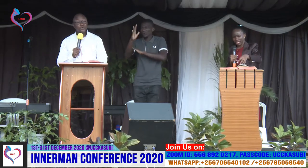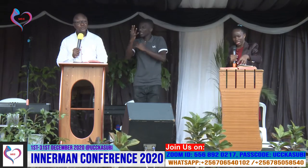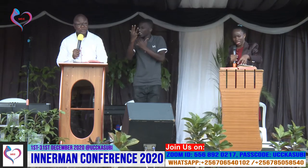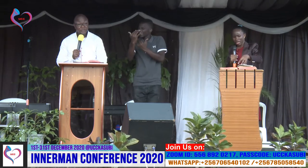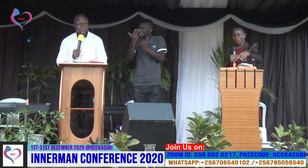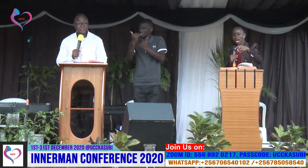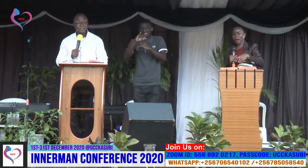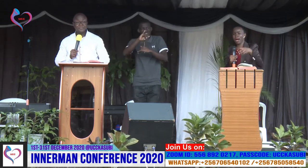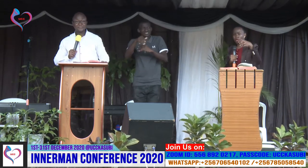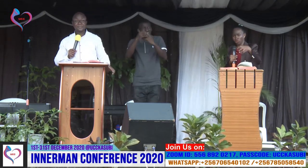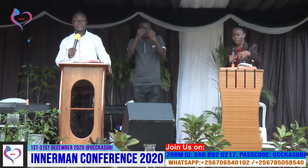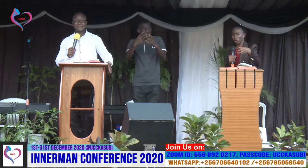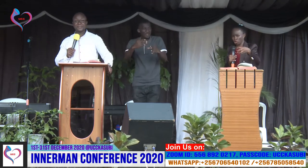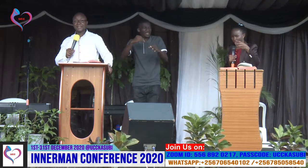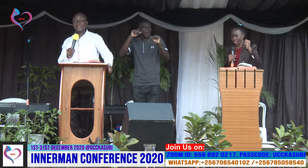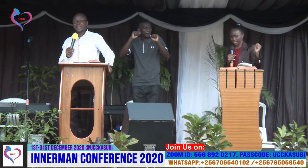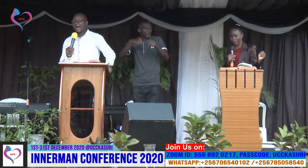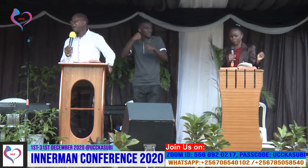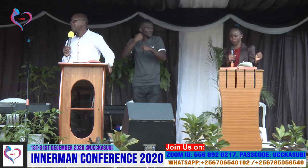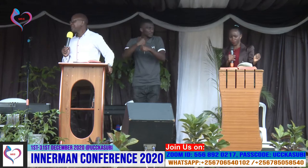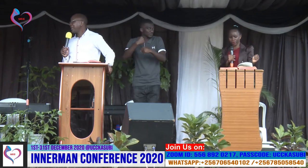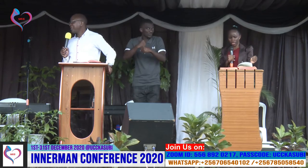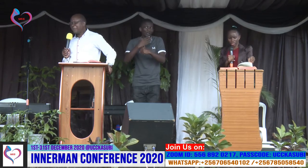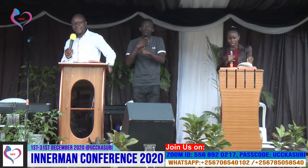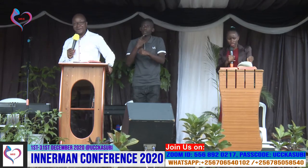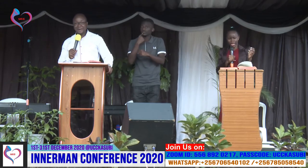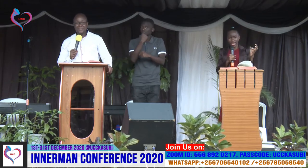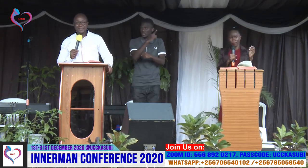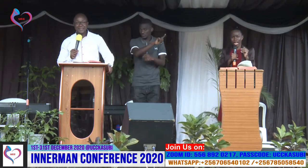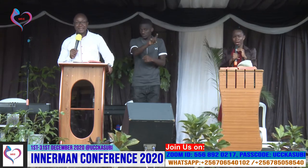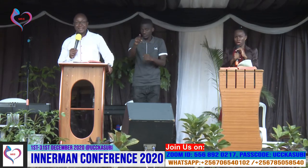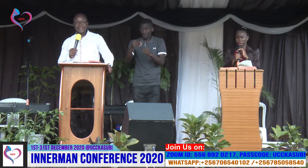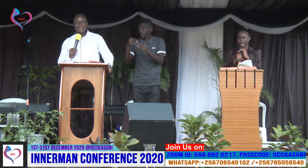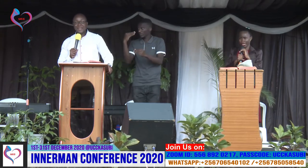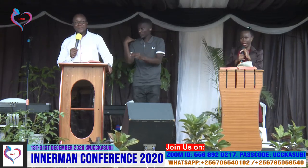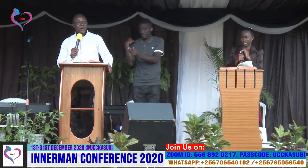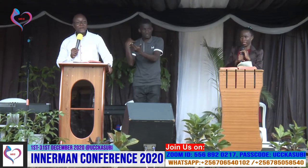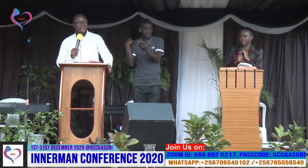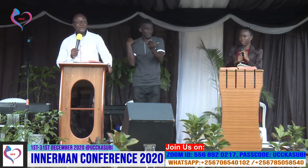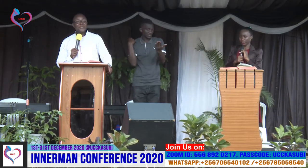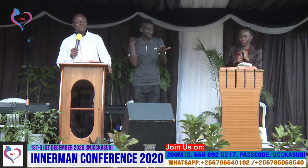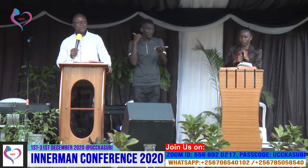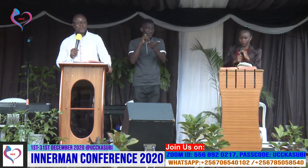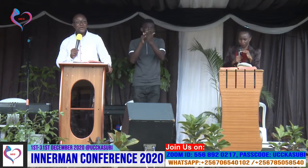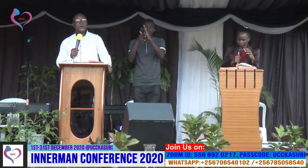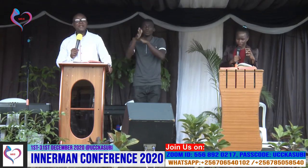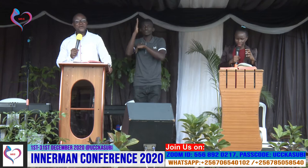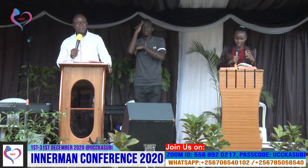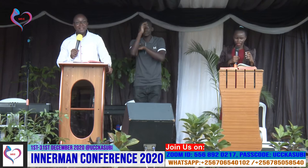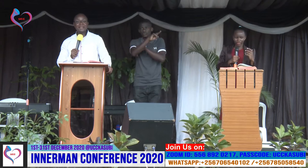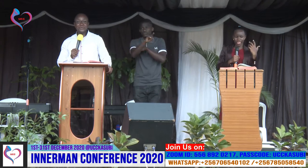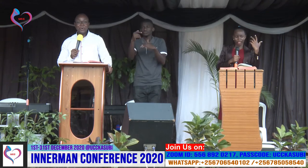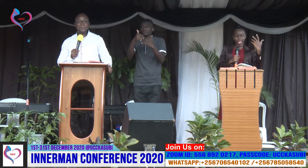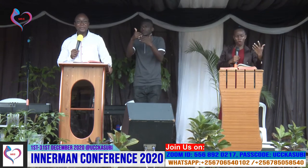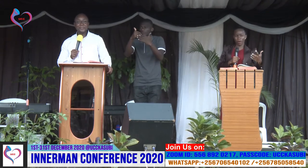to fulfill. I want to tell you, brethren, that God knew you even before you were in